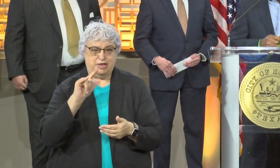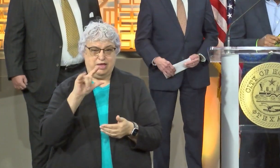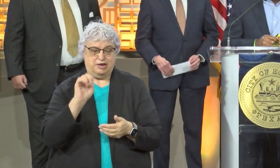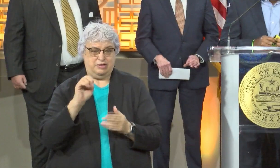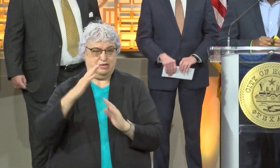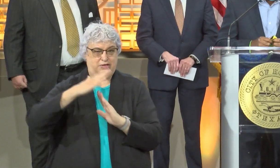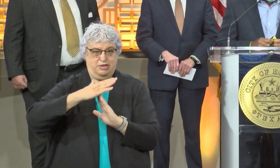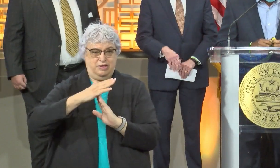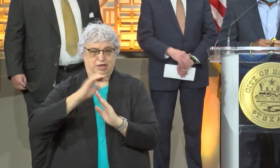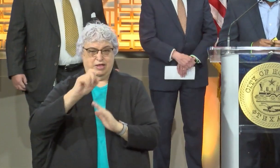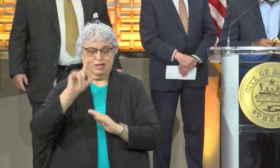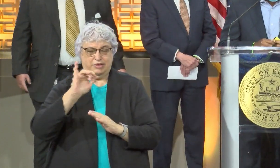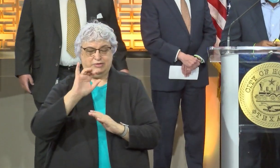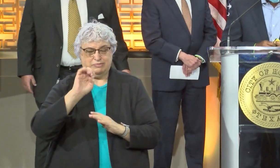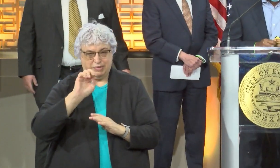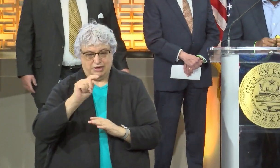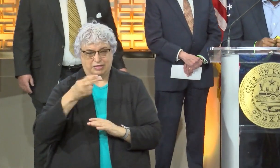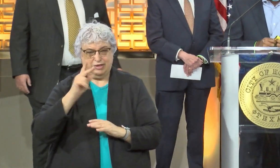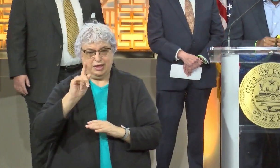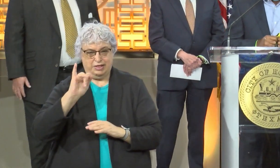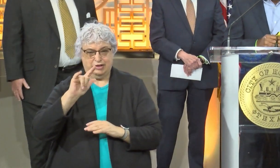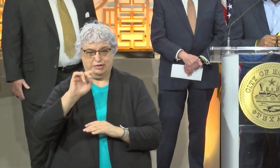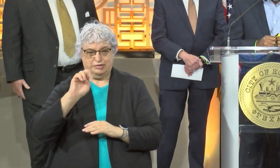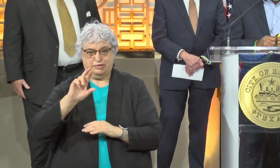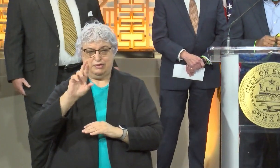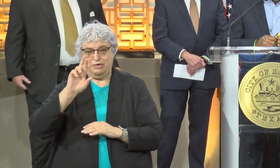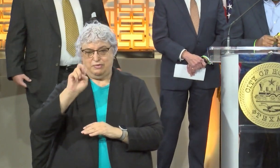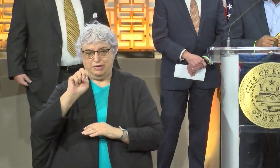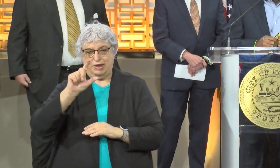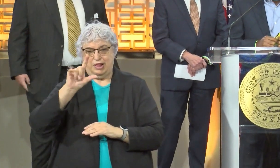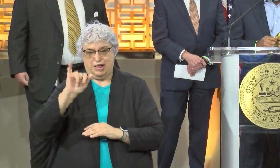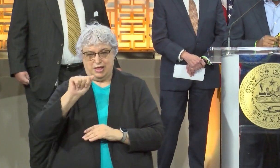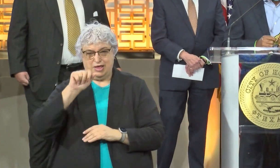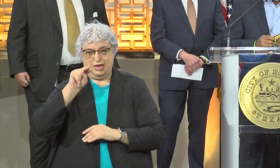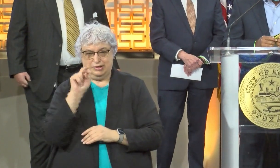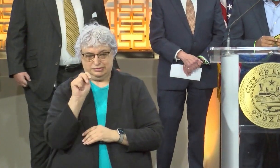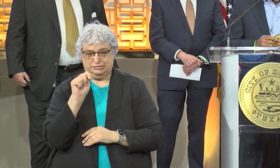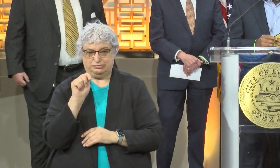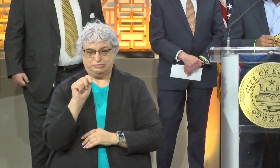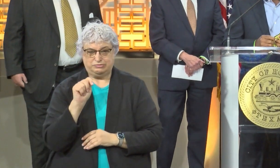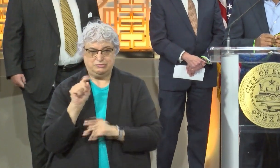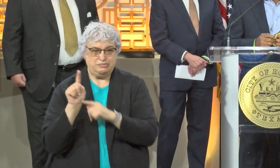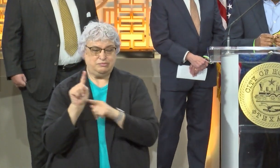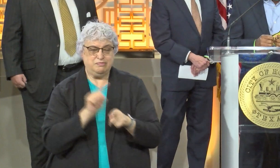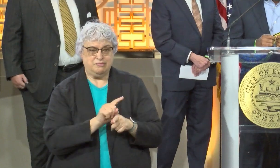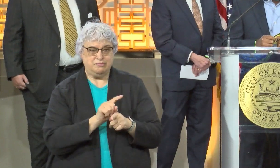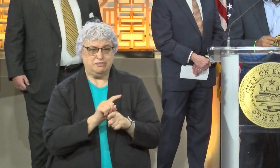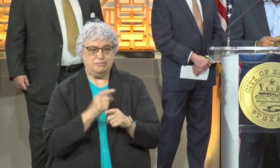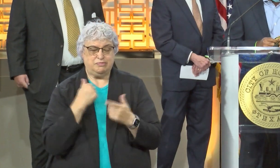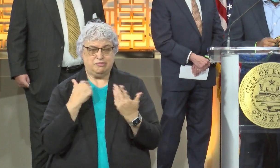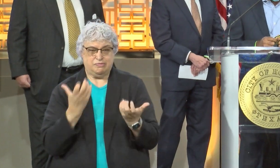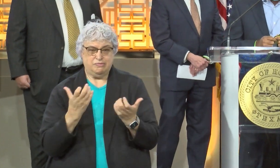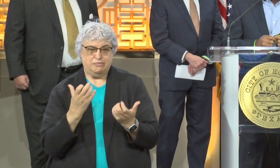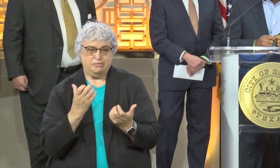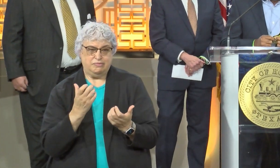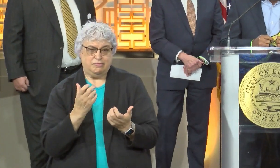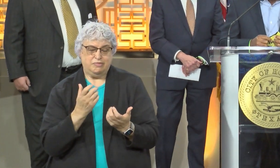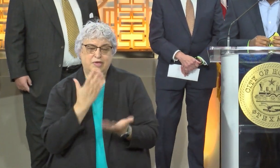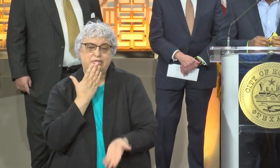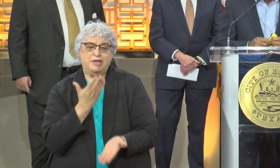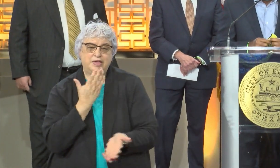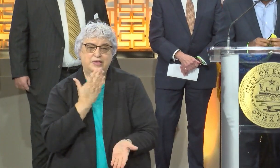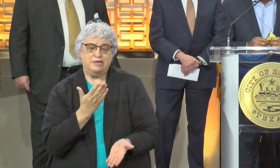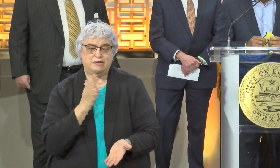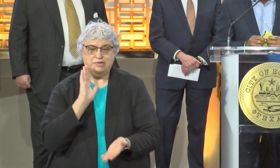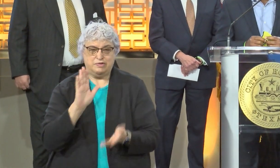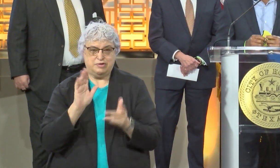sponsor, Elizabeth Killinger, president of Reliant. Elizabeth, I also want to personally thank you